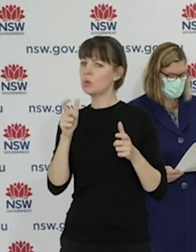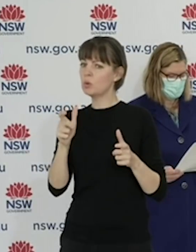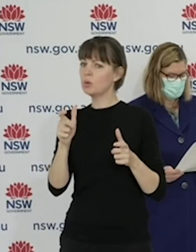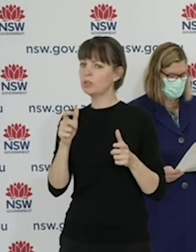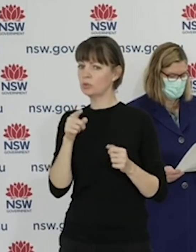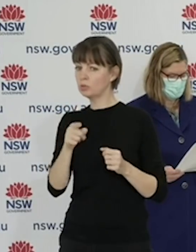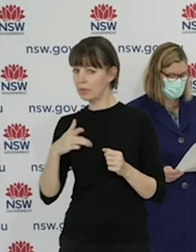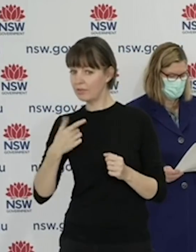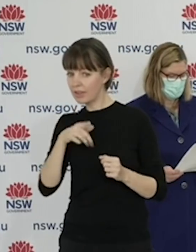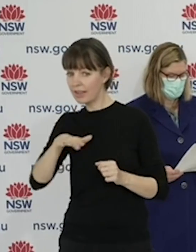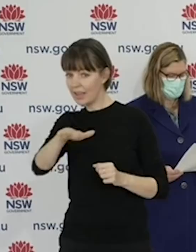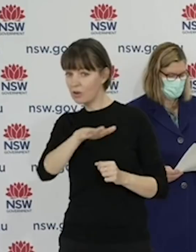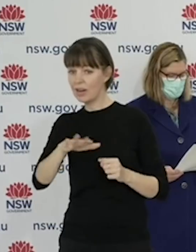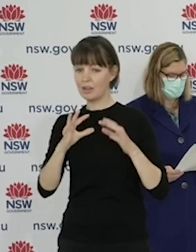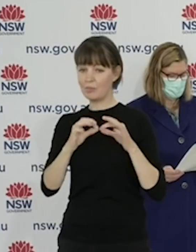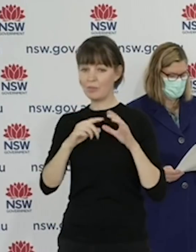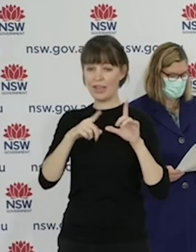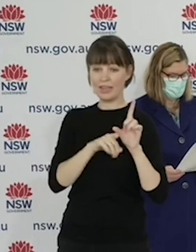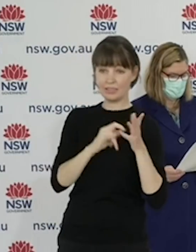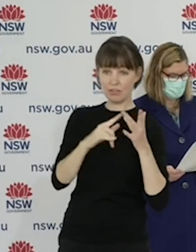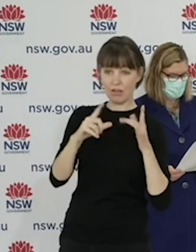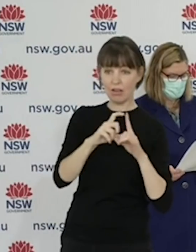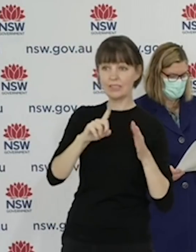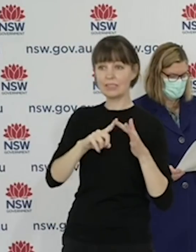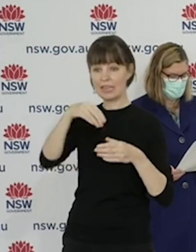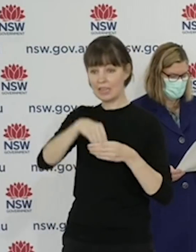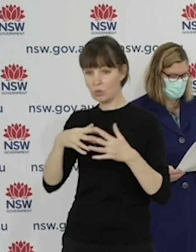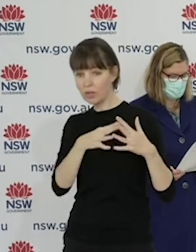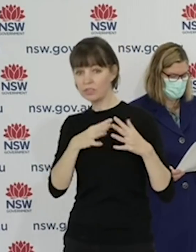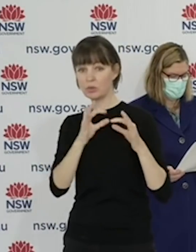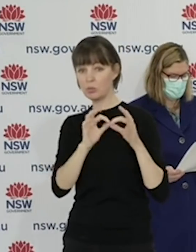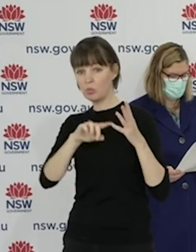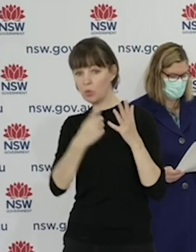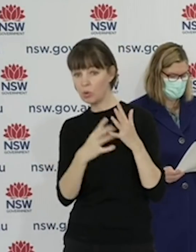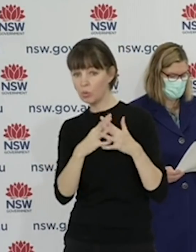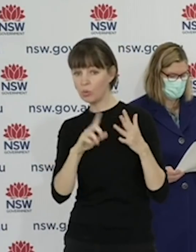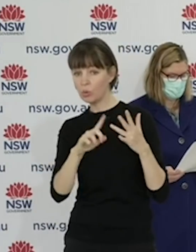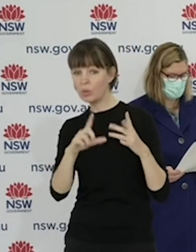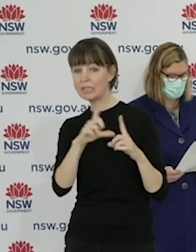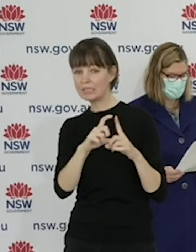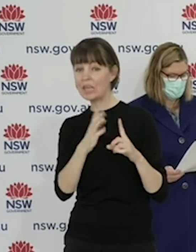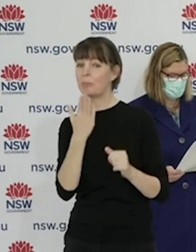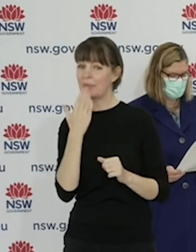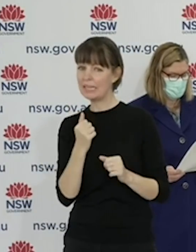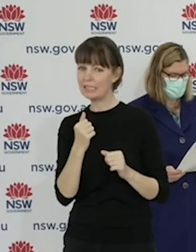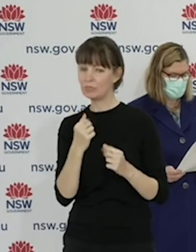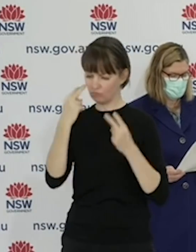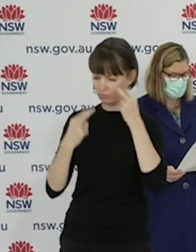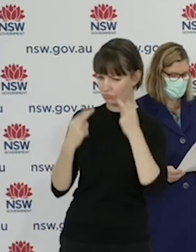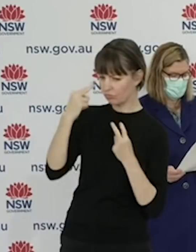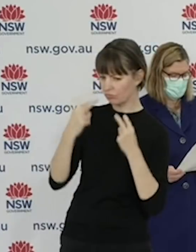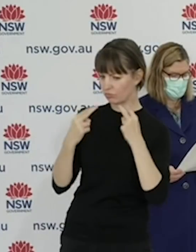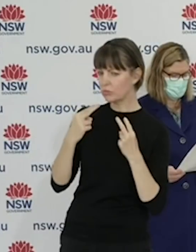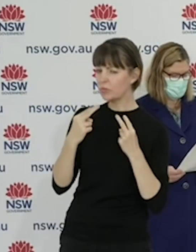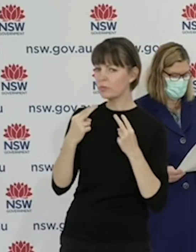suburbs around the Bayside, Burwood and Inner West councils, please be on extra alert, come forward for testing. We don't want to have